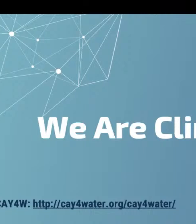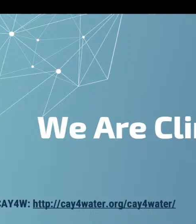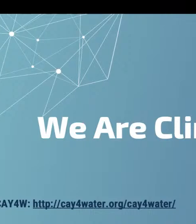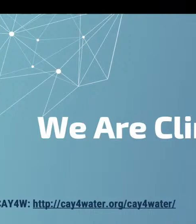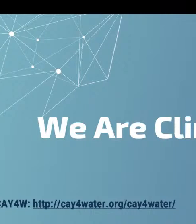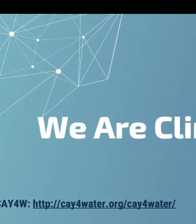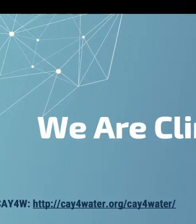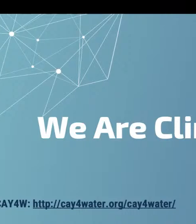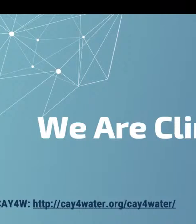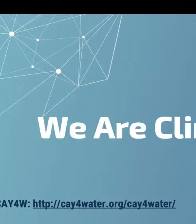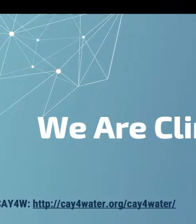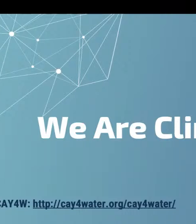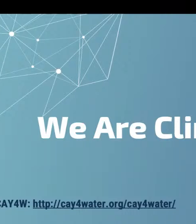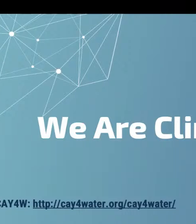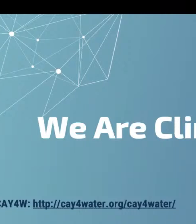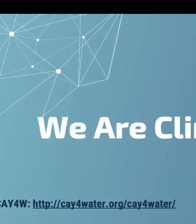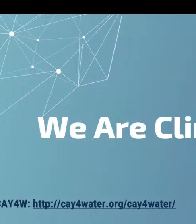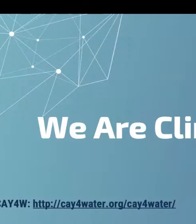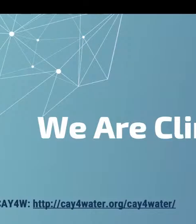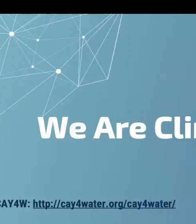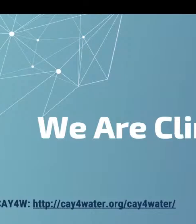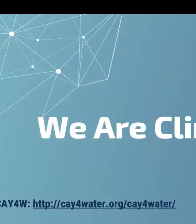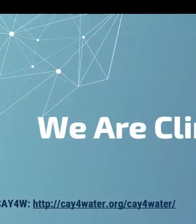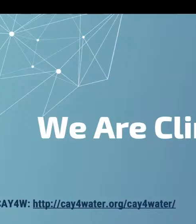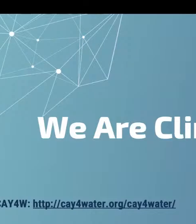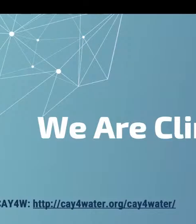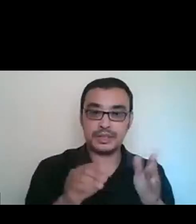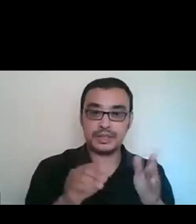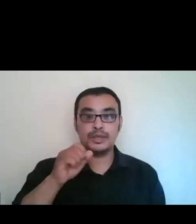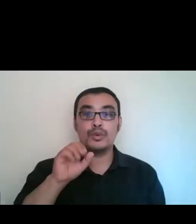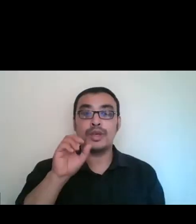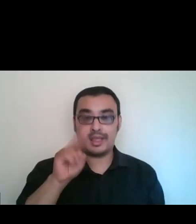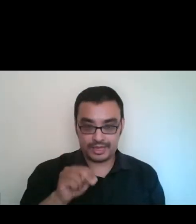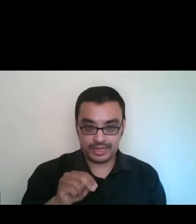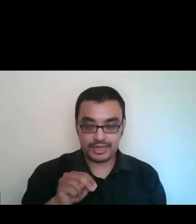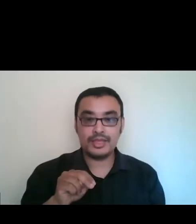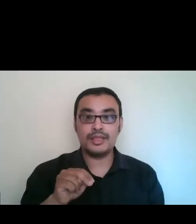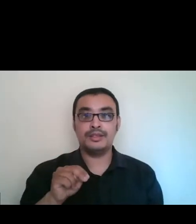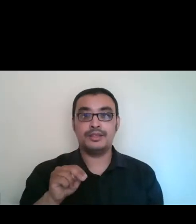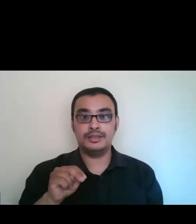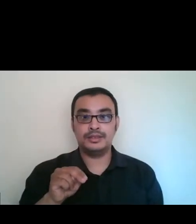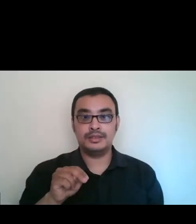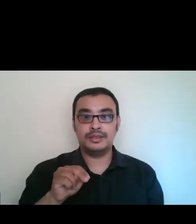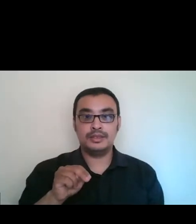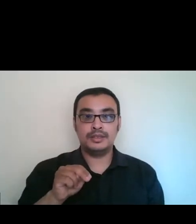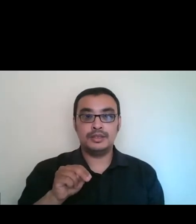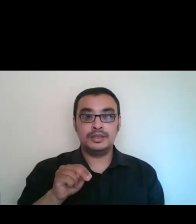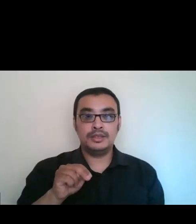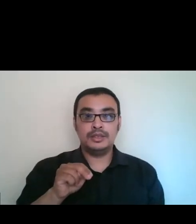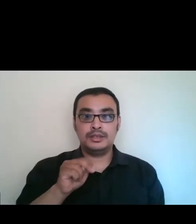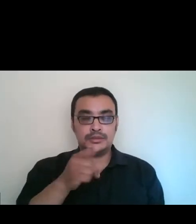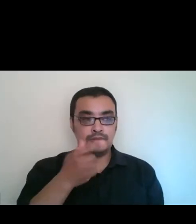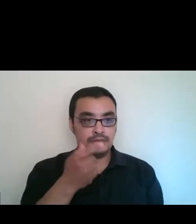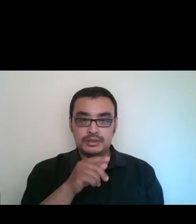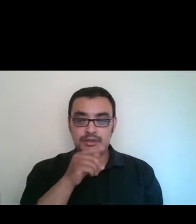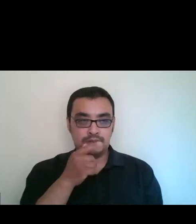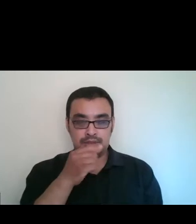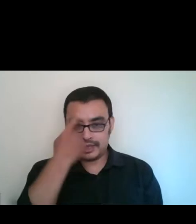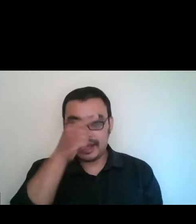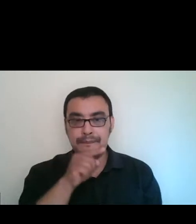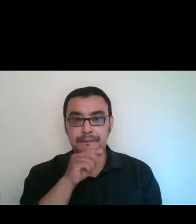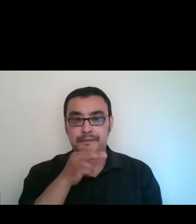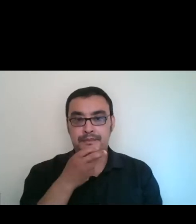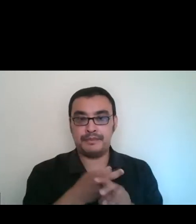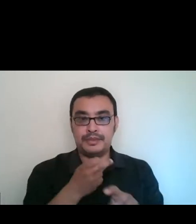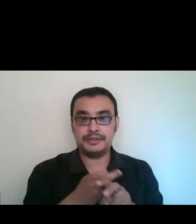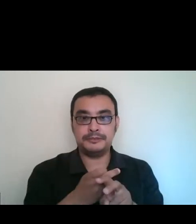Thank you, Kolpon. I hope I pronounced correctly your name. I already introduced you, my mistaken, as a